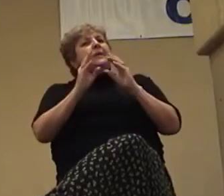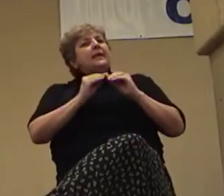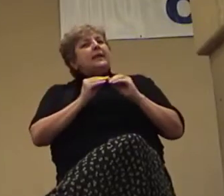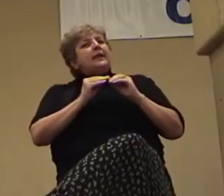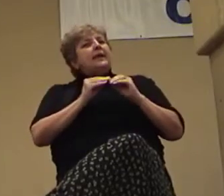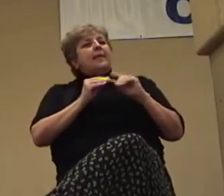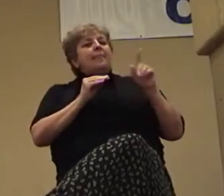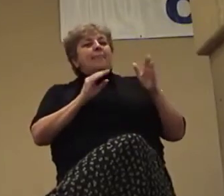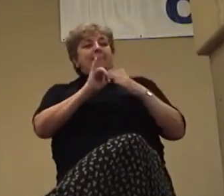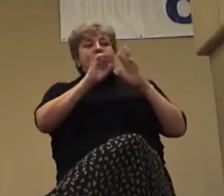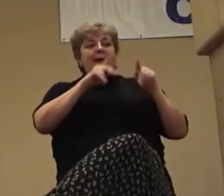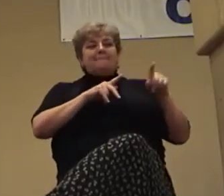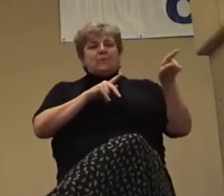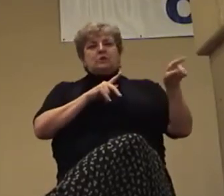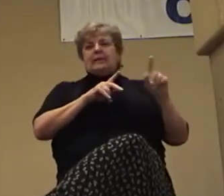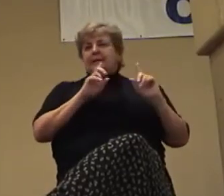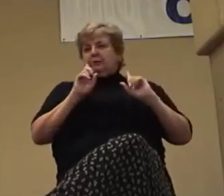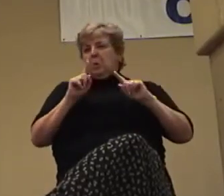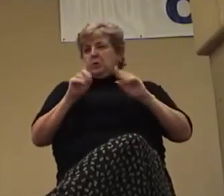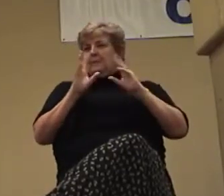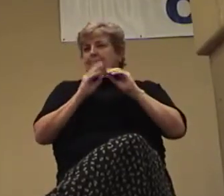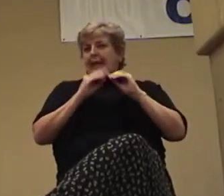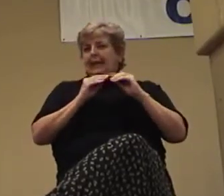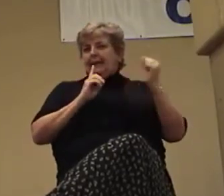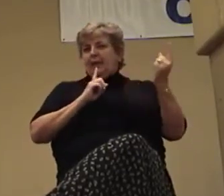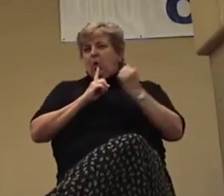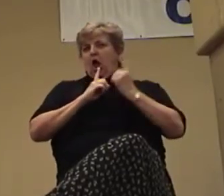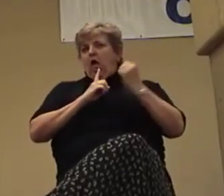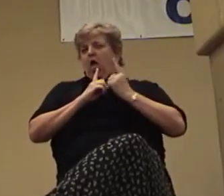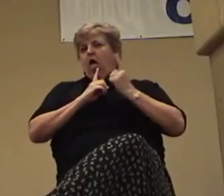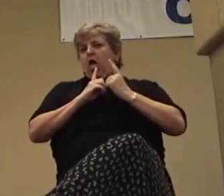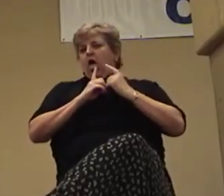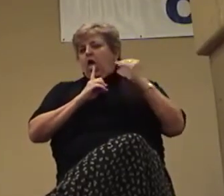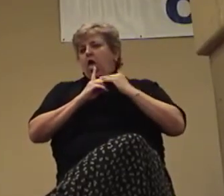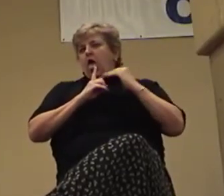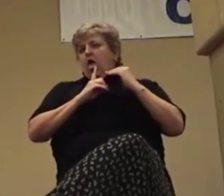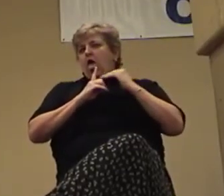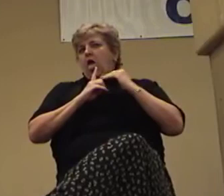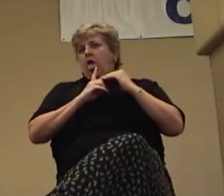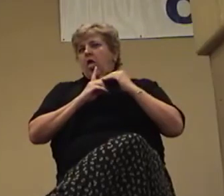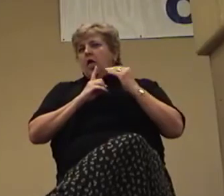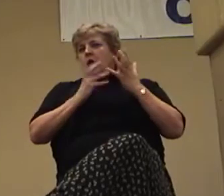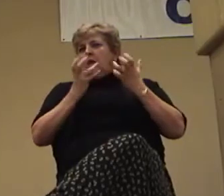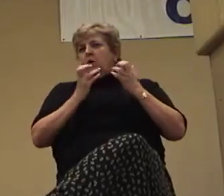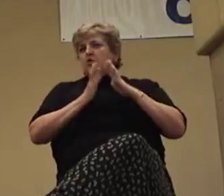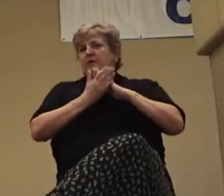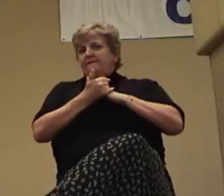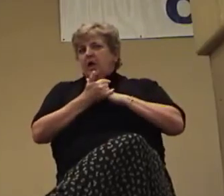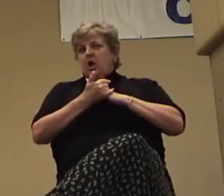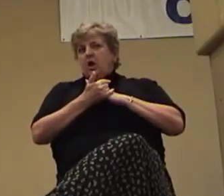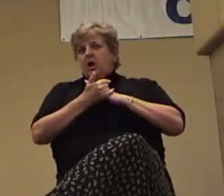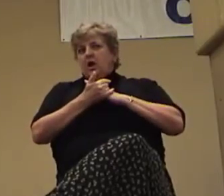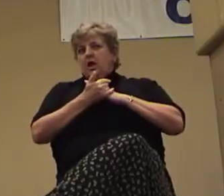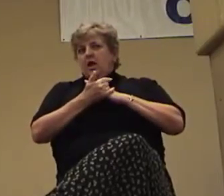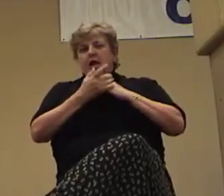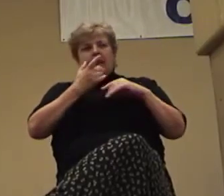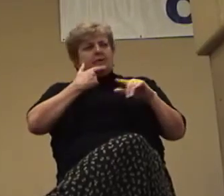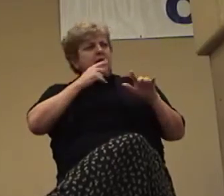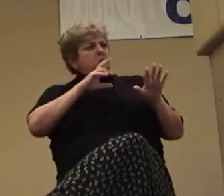had been pursuing me for most of the time I was in my relationship, wanted us to have an affair. I said, no, I'm faithful. So now that